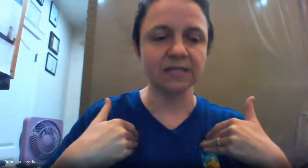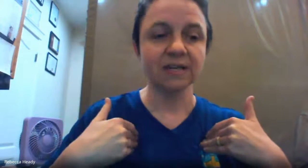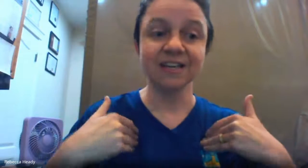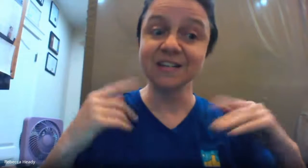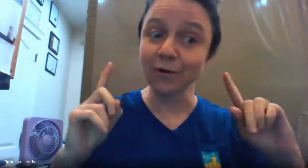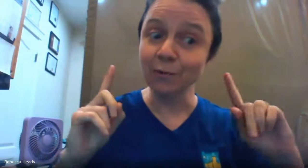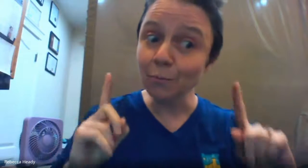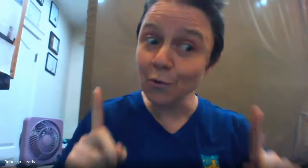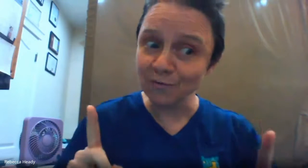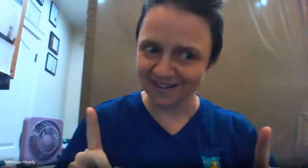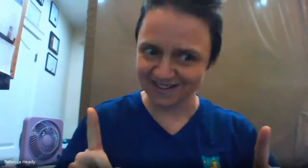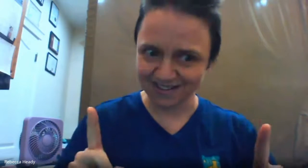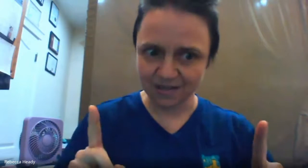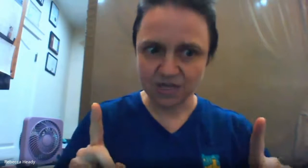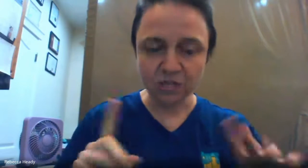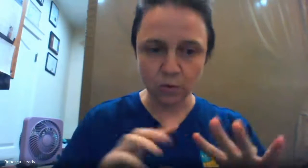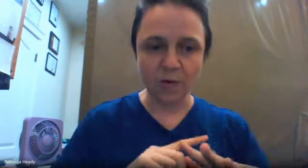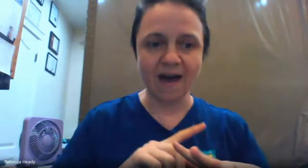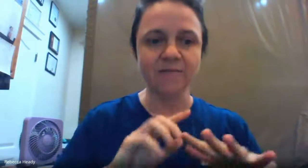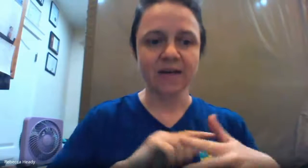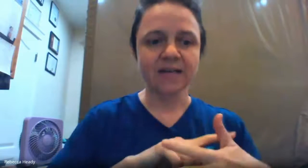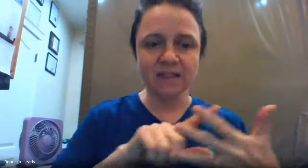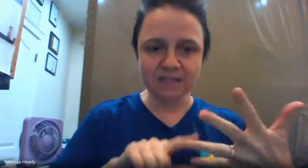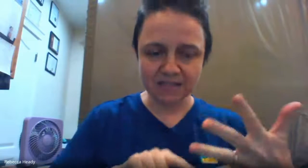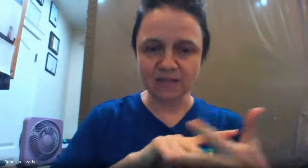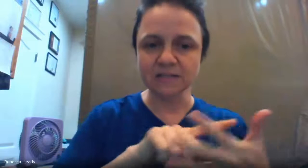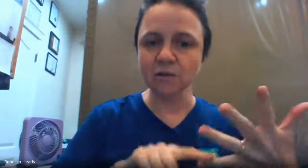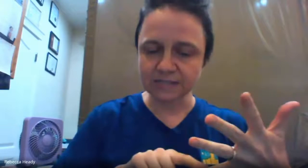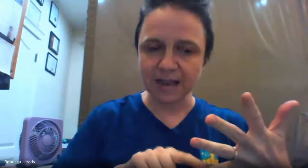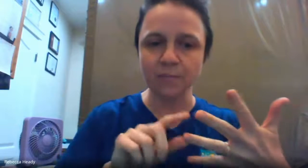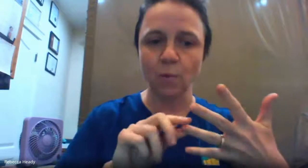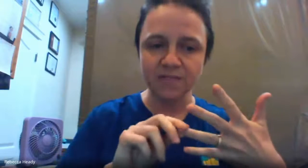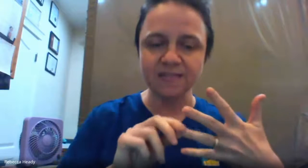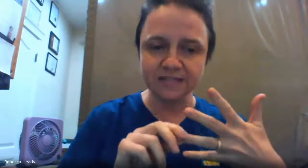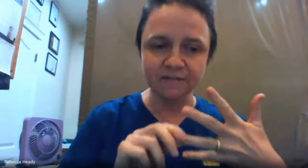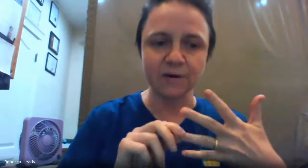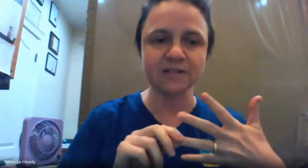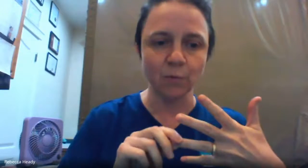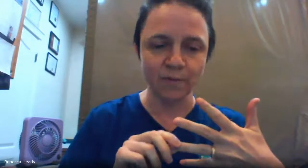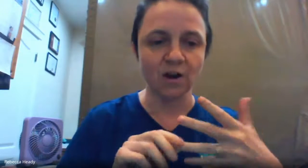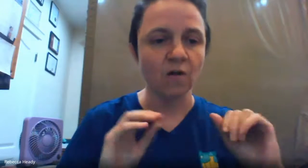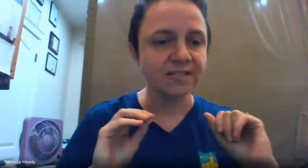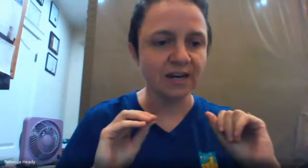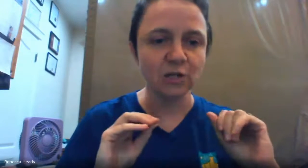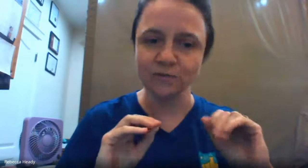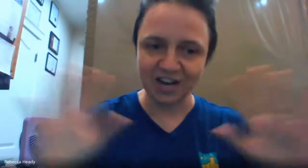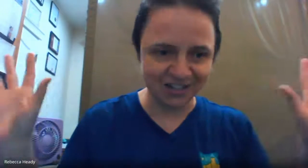different movement. So you have things that are the same. The one thing that's different is the movement. And all of a sudden, you've changed the sign